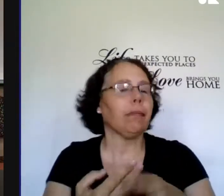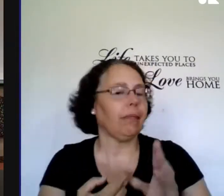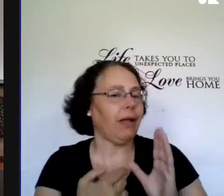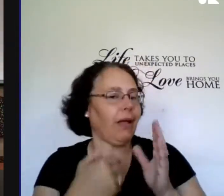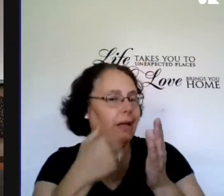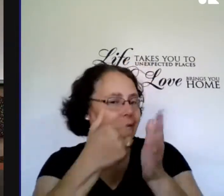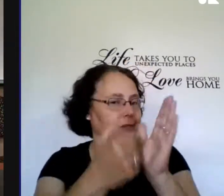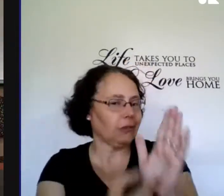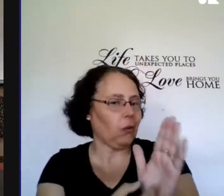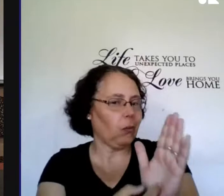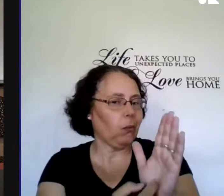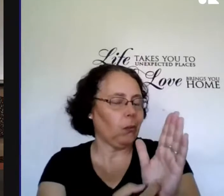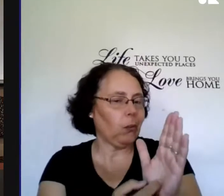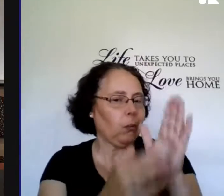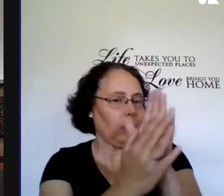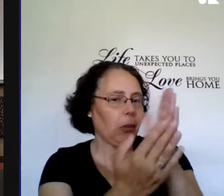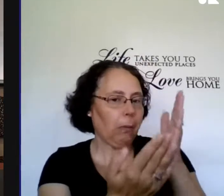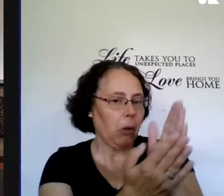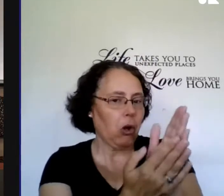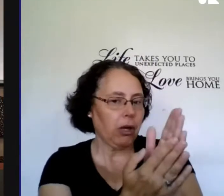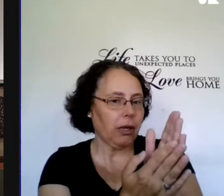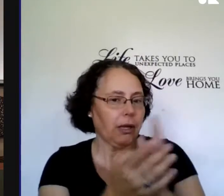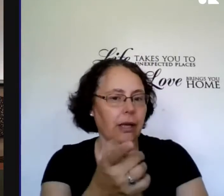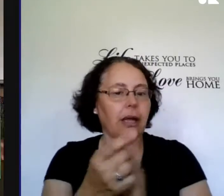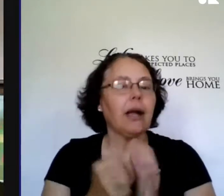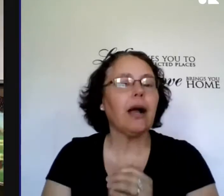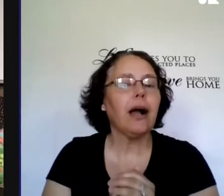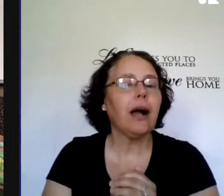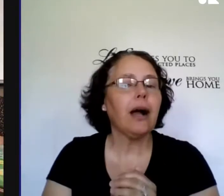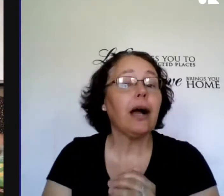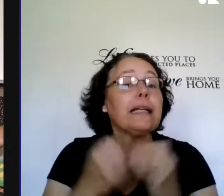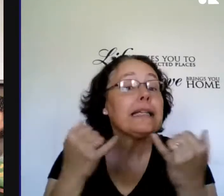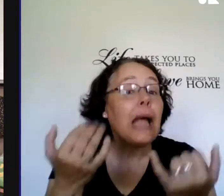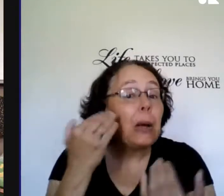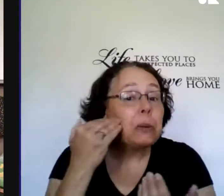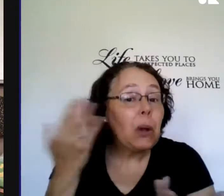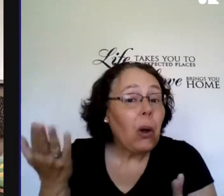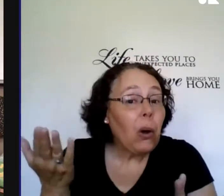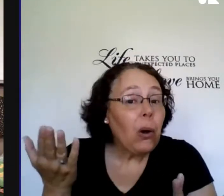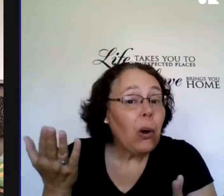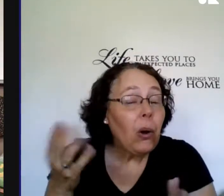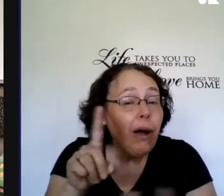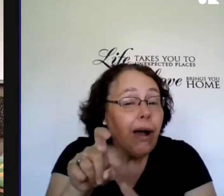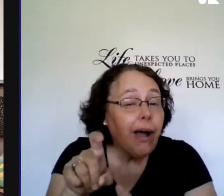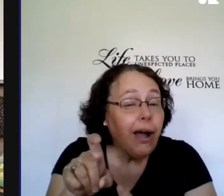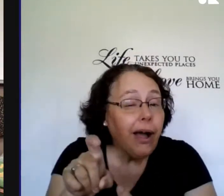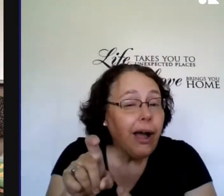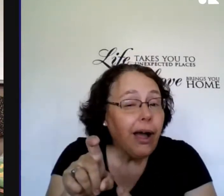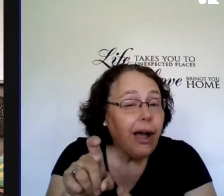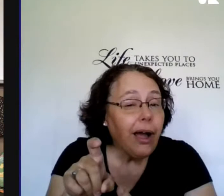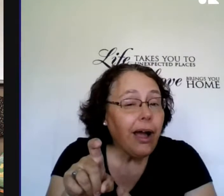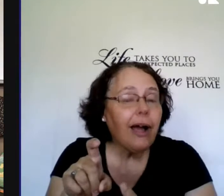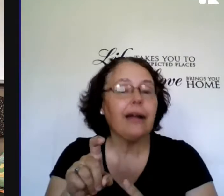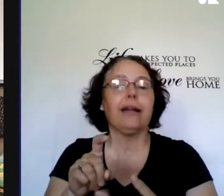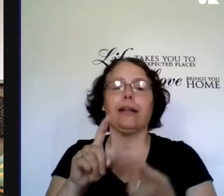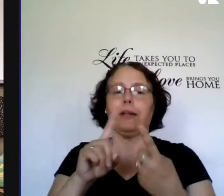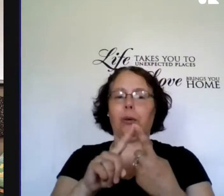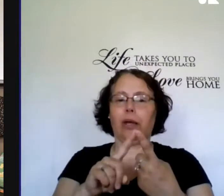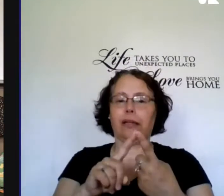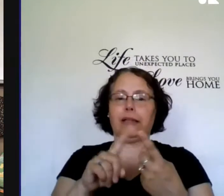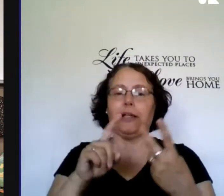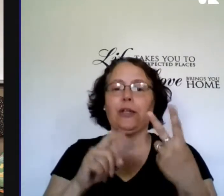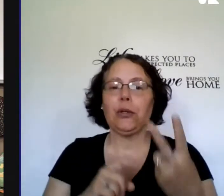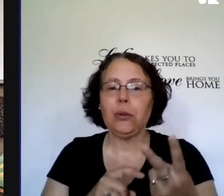cover? Can you guess what it is now? Let's open it. 1,